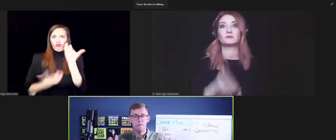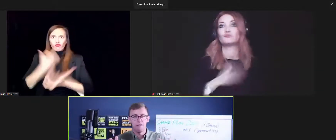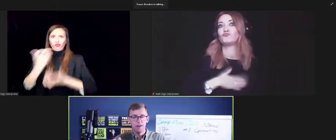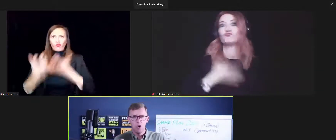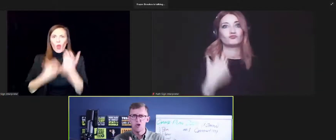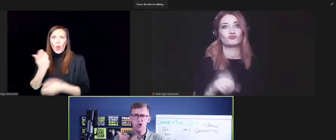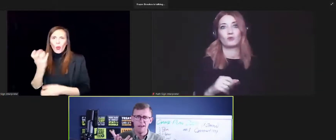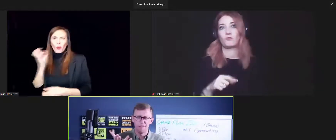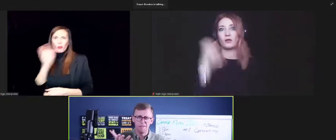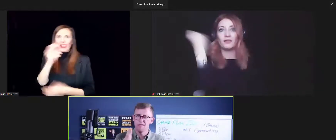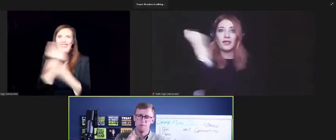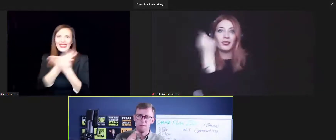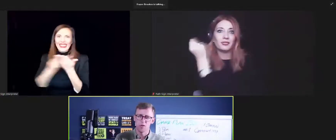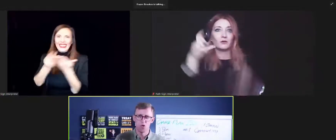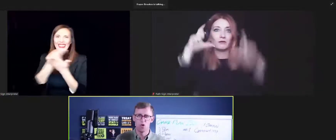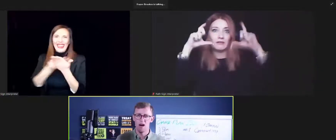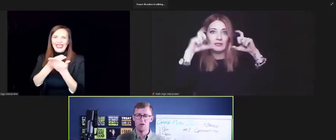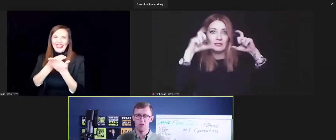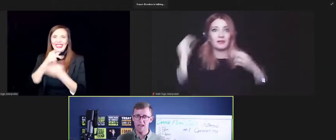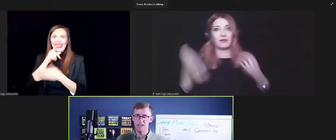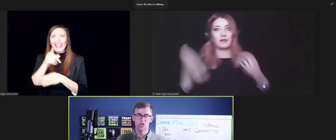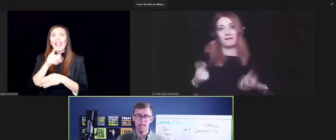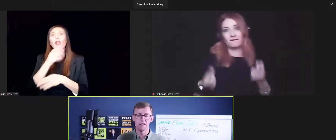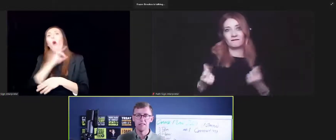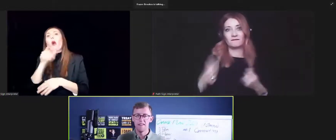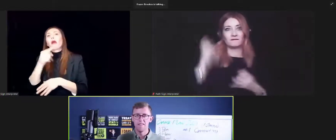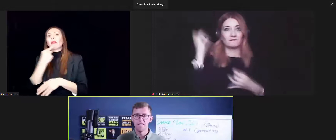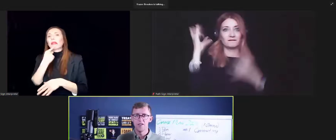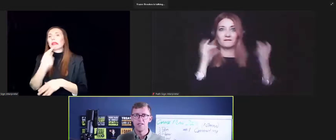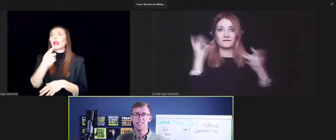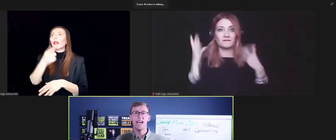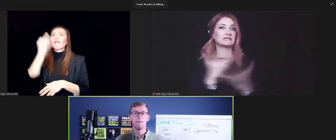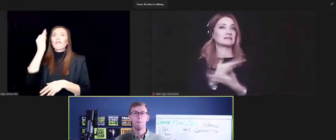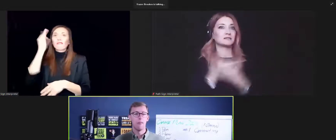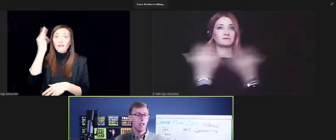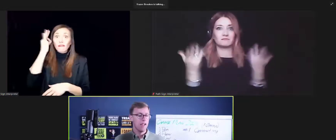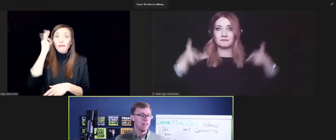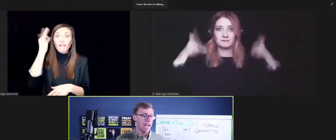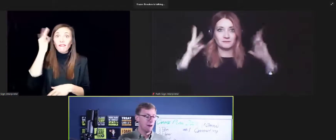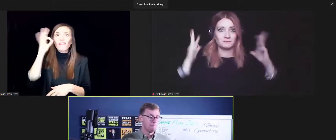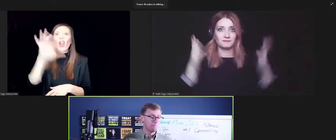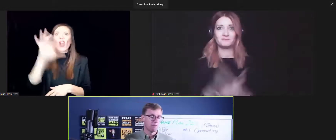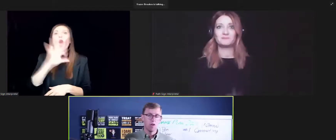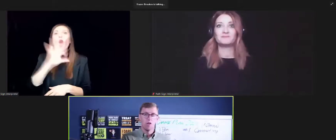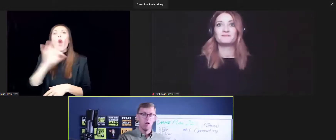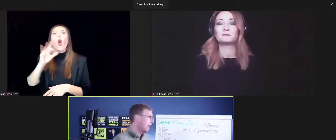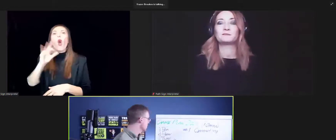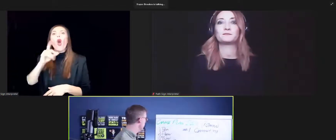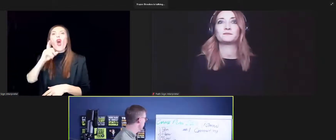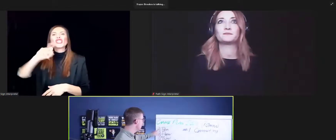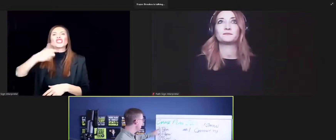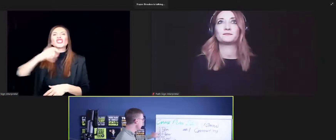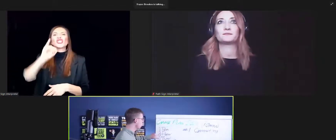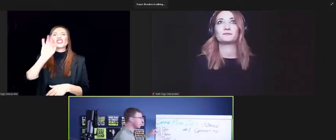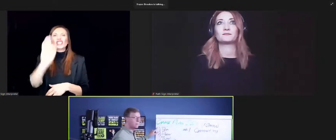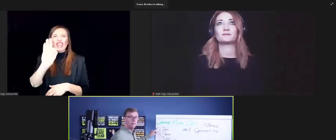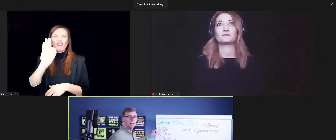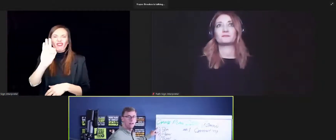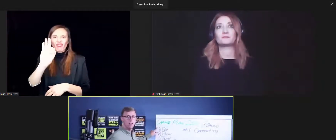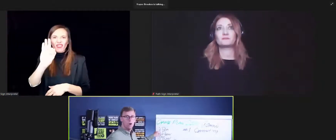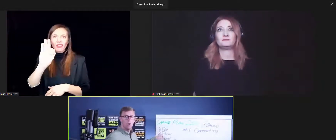GIF or a GIF. I'm not too sure how you say it still. That's it. Now, where does the pen and paper come